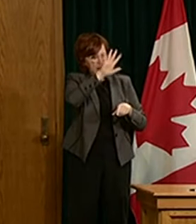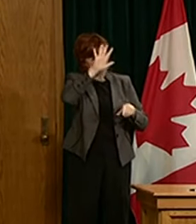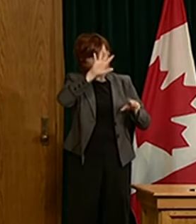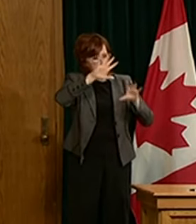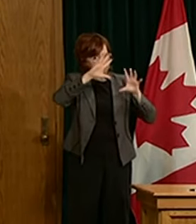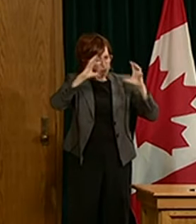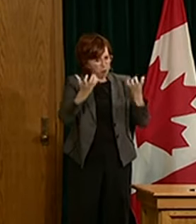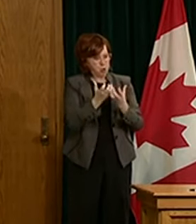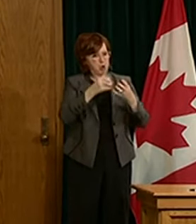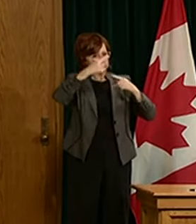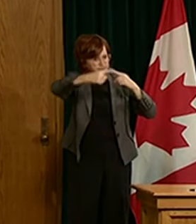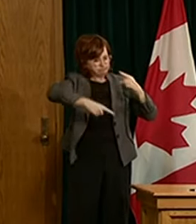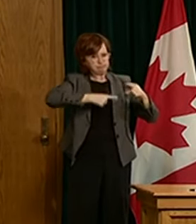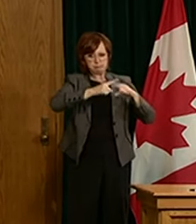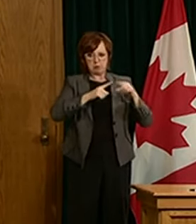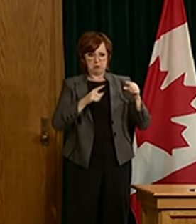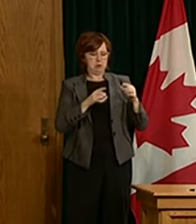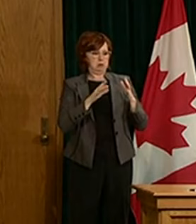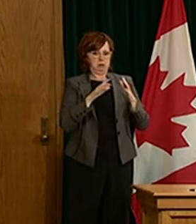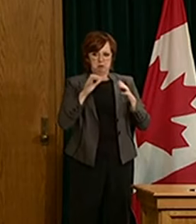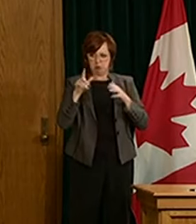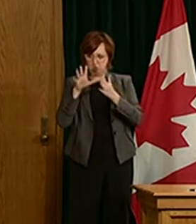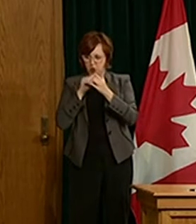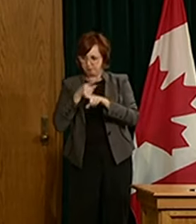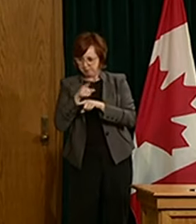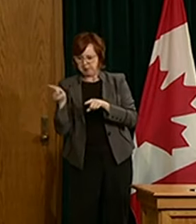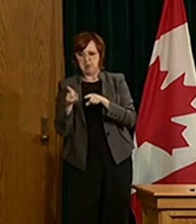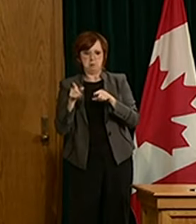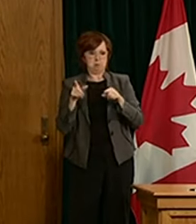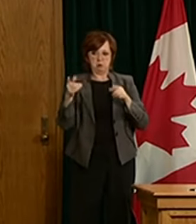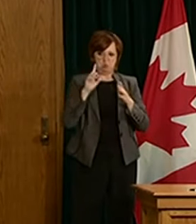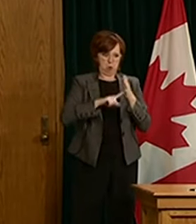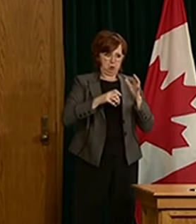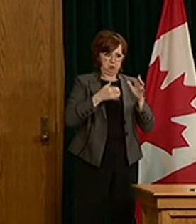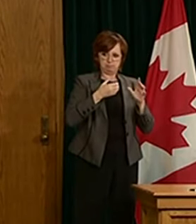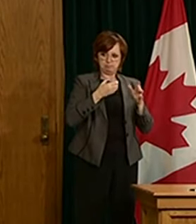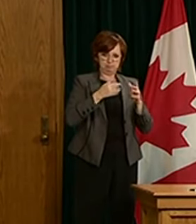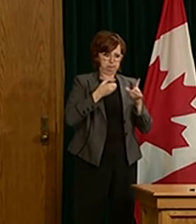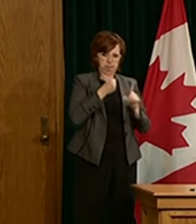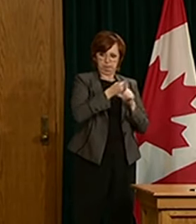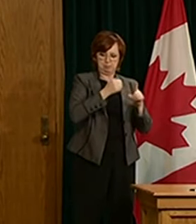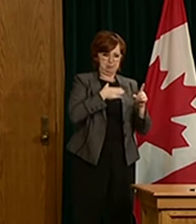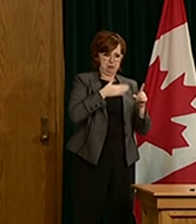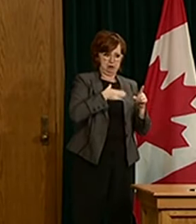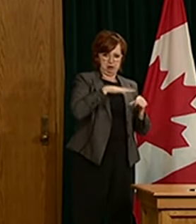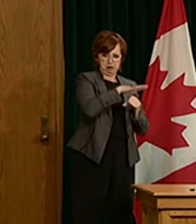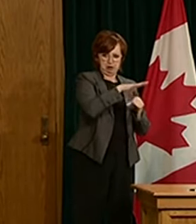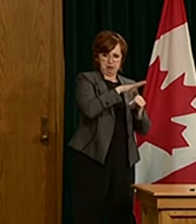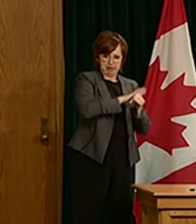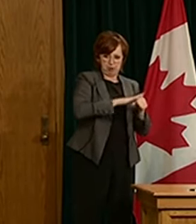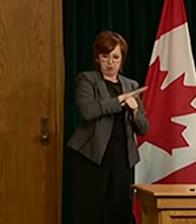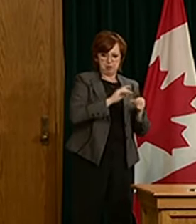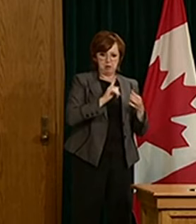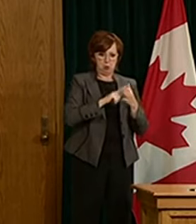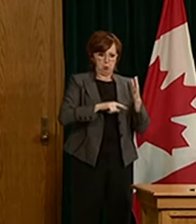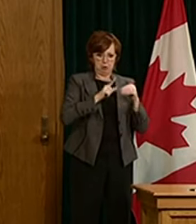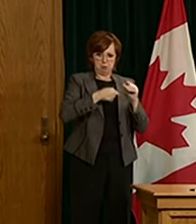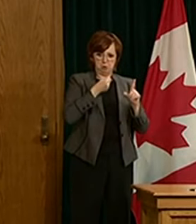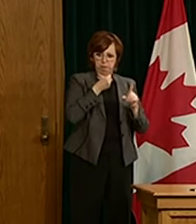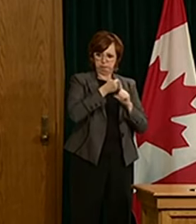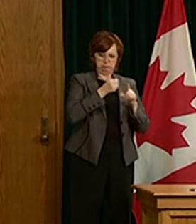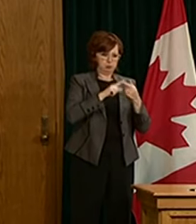in our population, what would be the impact of various public health interventions, and the subsequent impact on the acute care demand. It